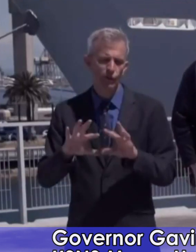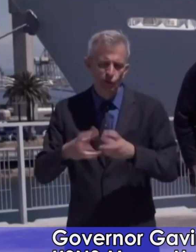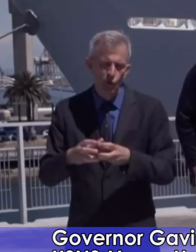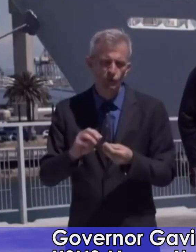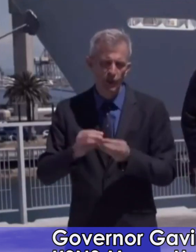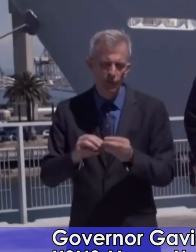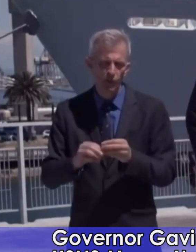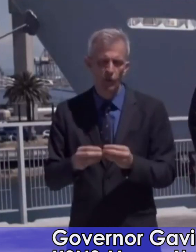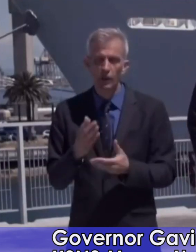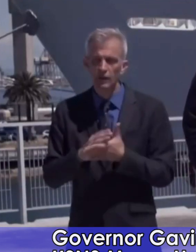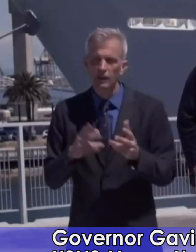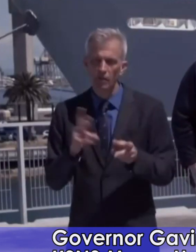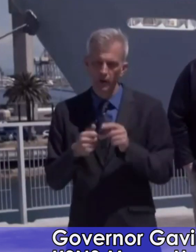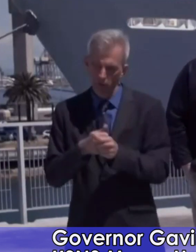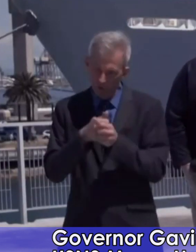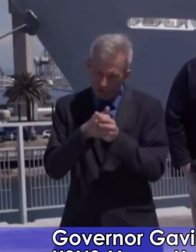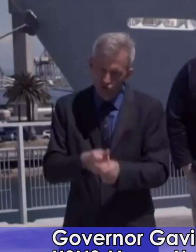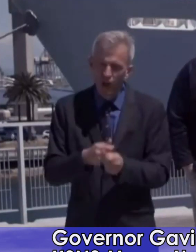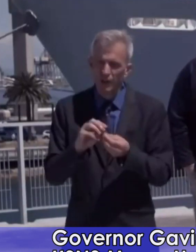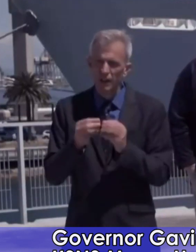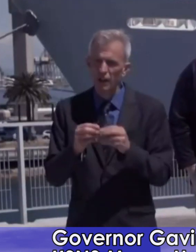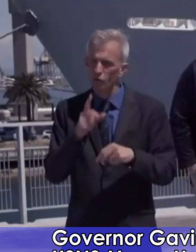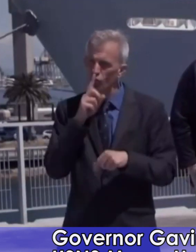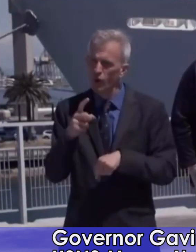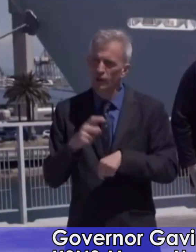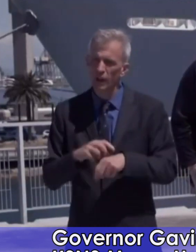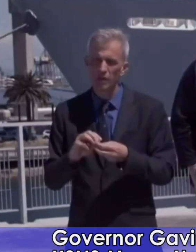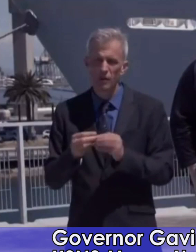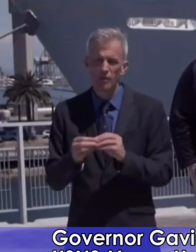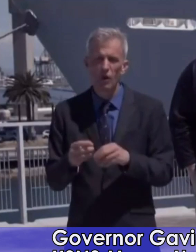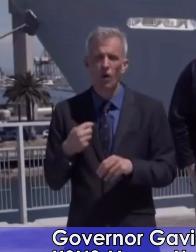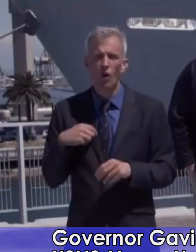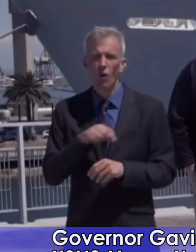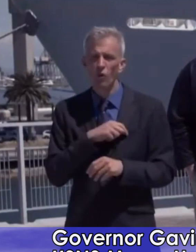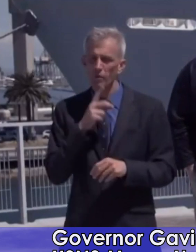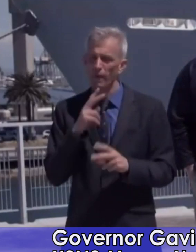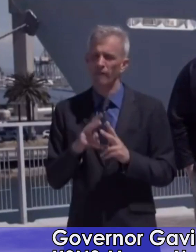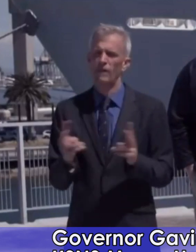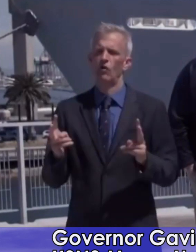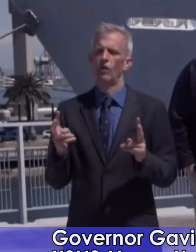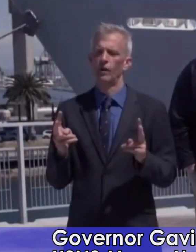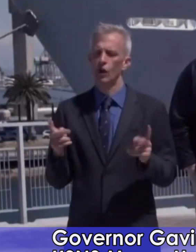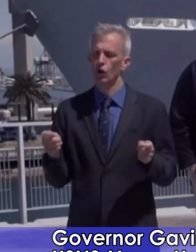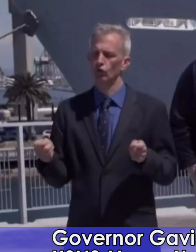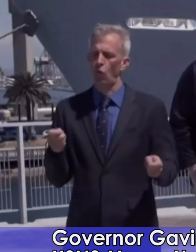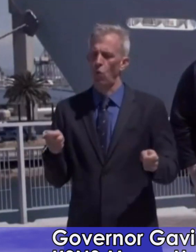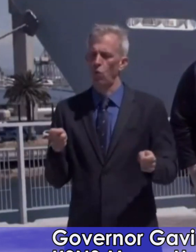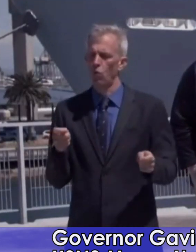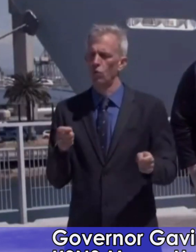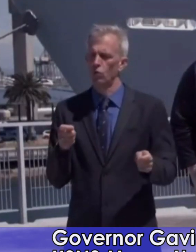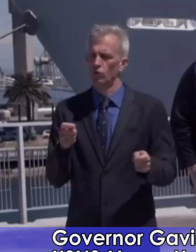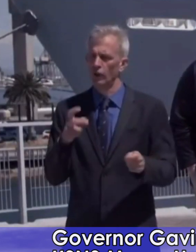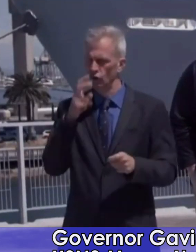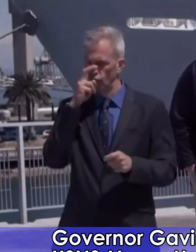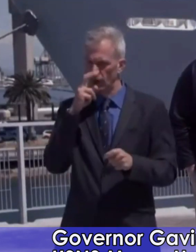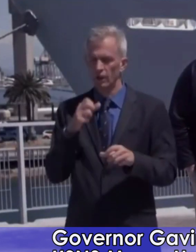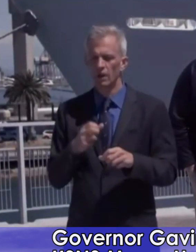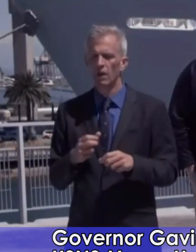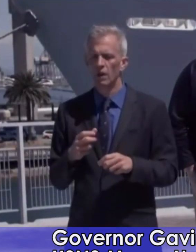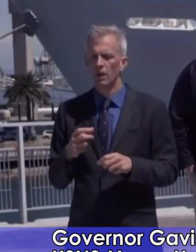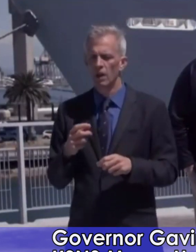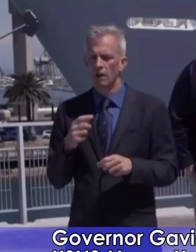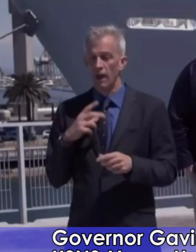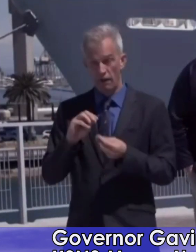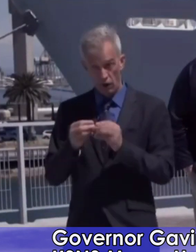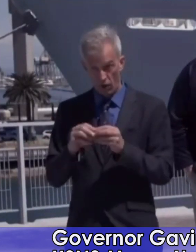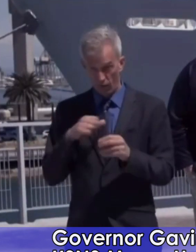numbers in real time and report them in real time. We've been very disciplined to put out numbers that meet an exact moment